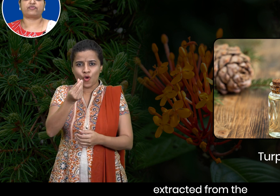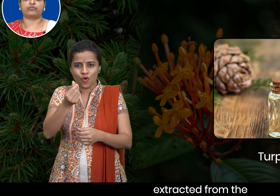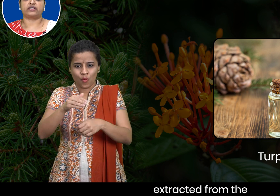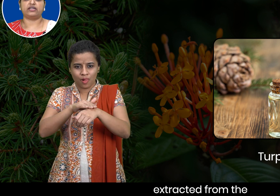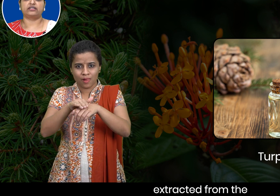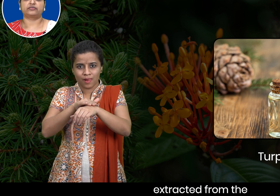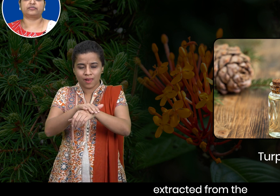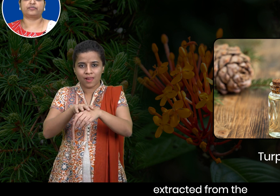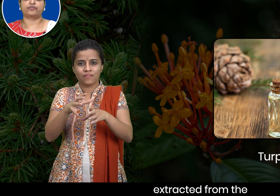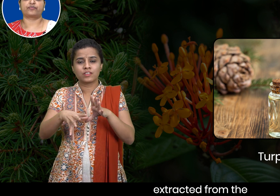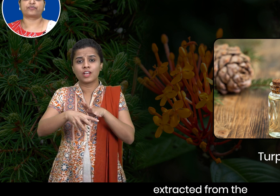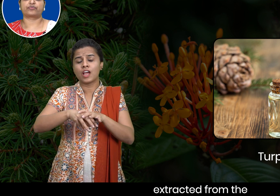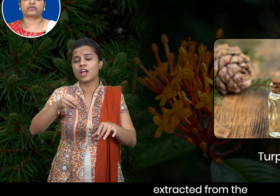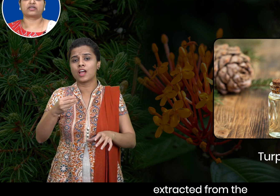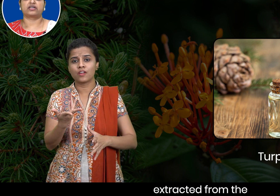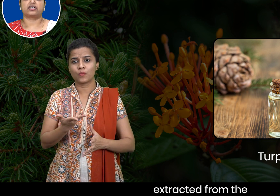extracted from the